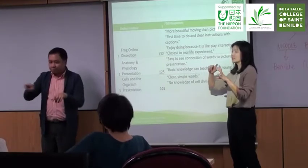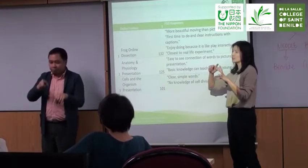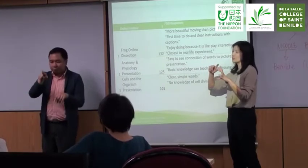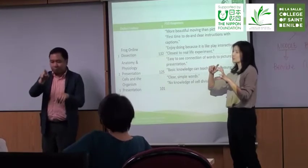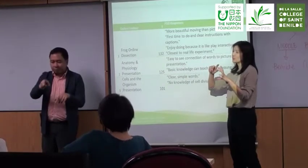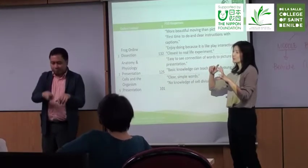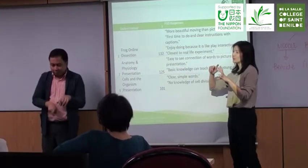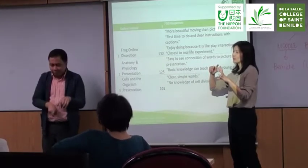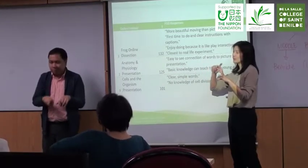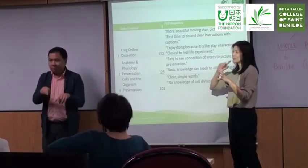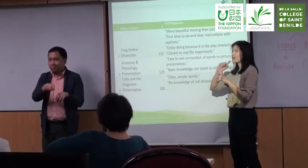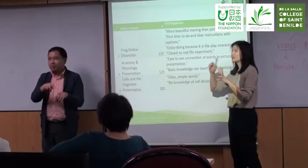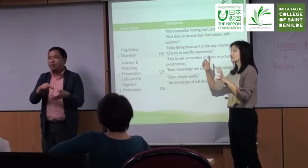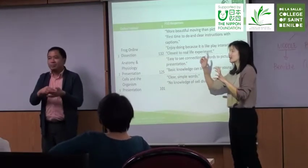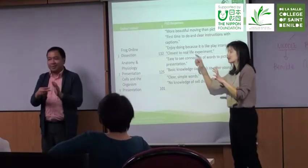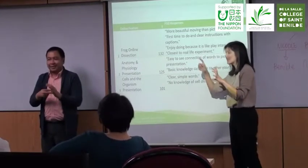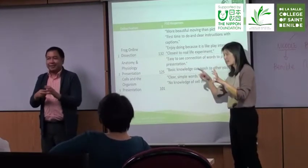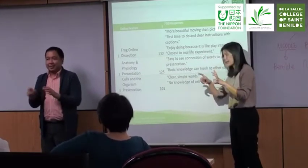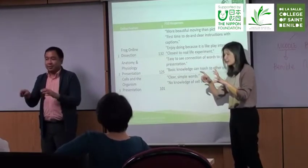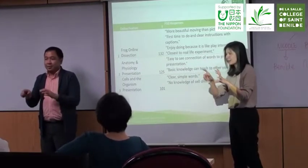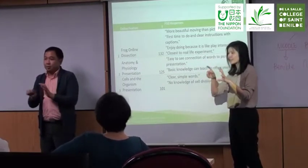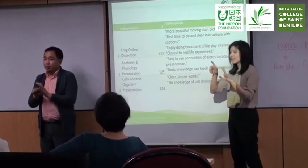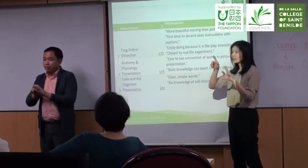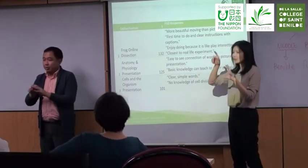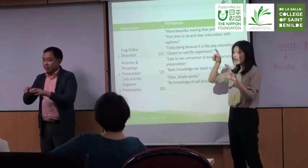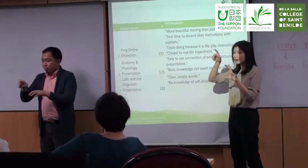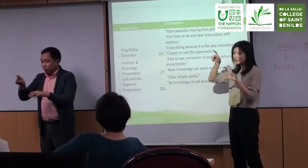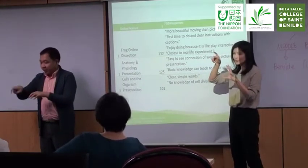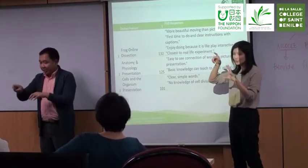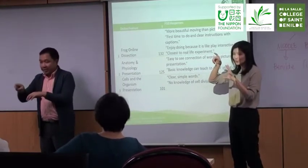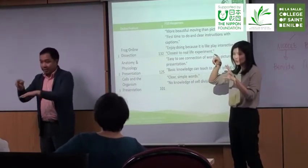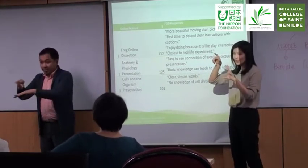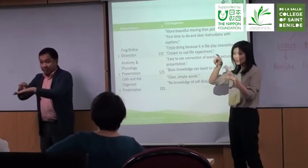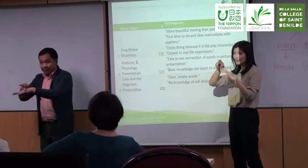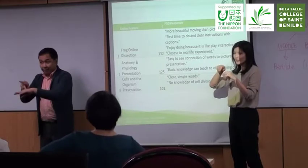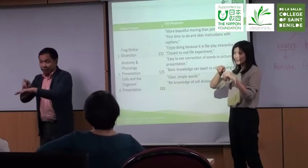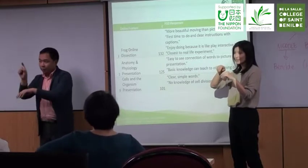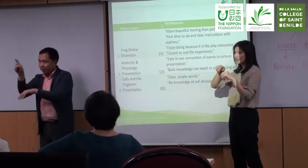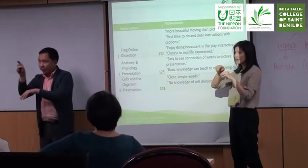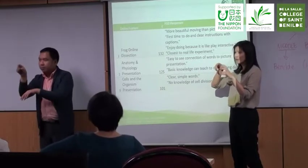something and then you, for example, you click on the knife and then you would have to